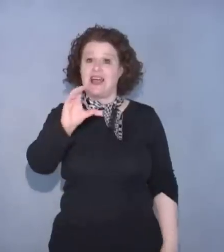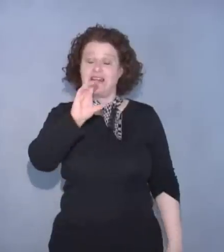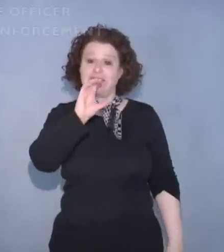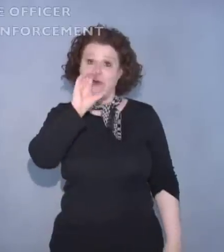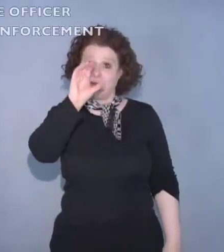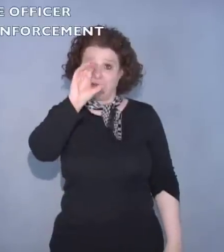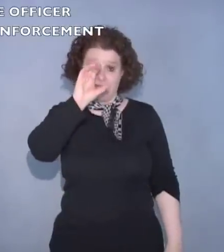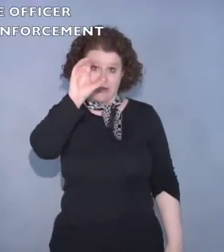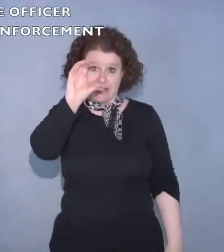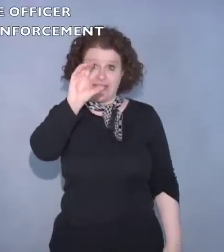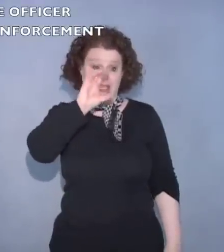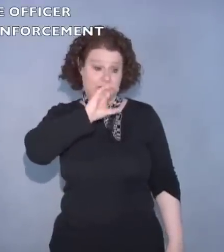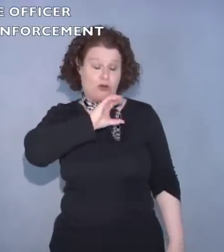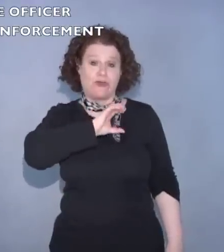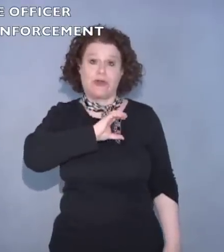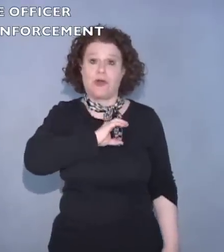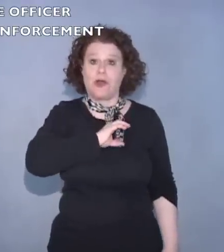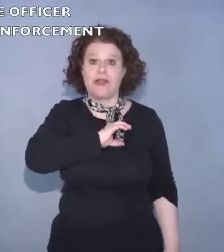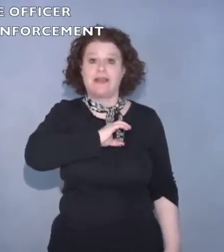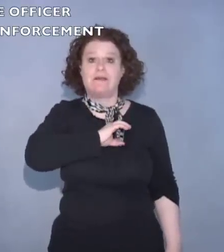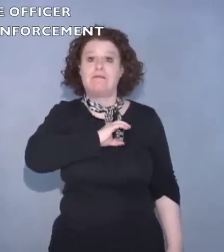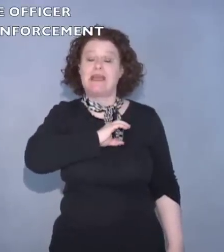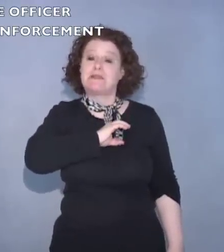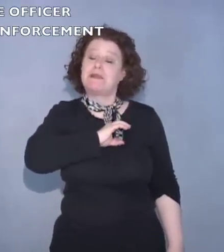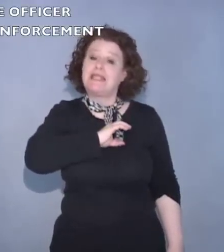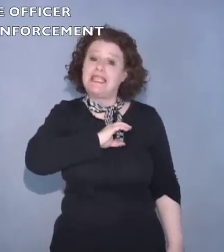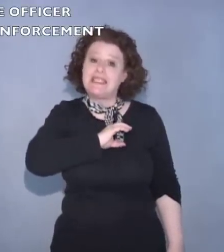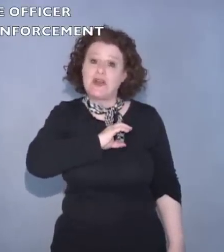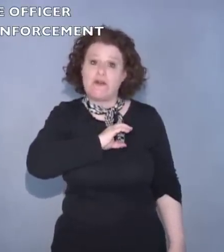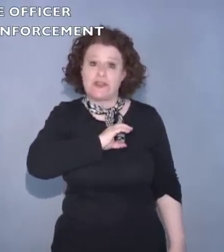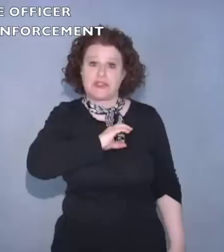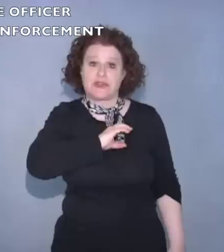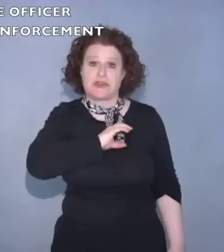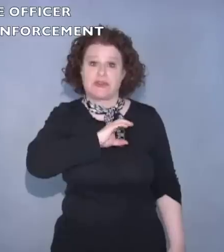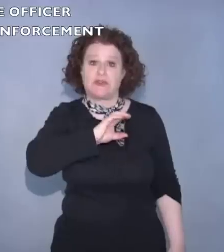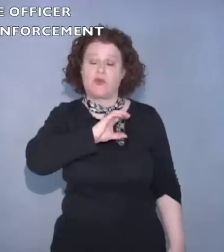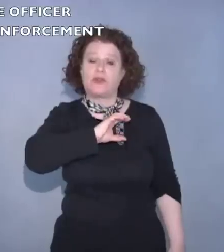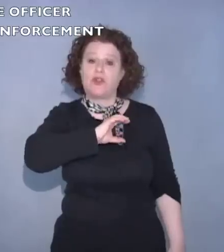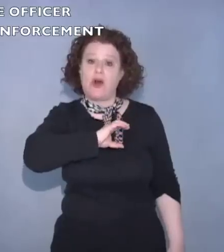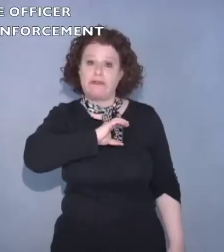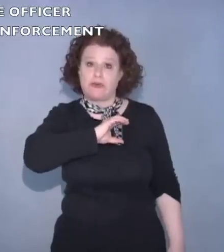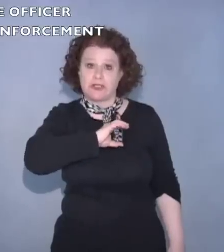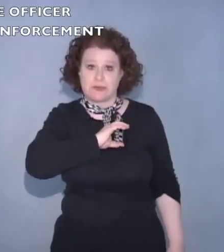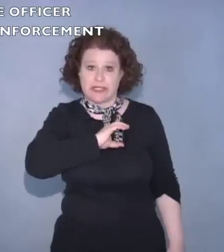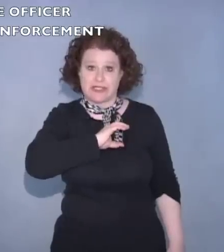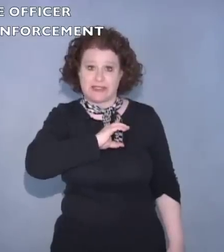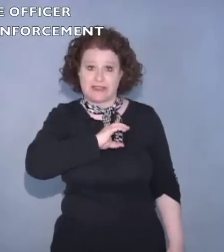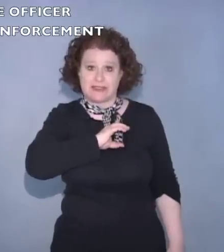sign for the C over your heart makes police officer or law enforcement.